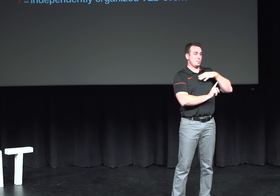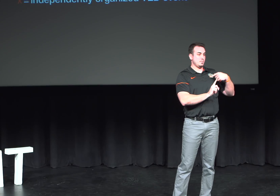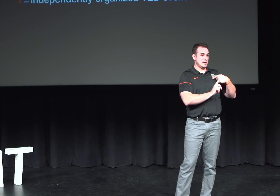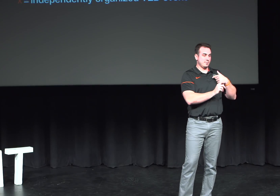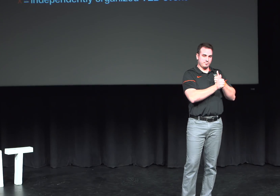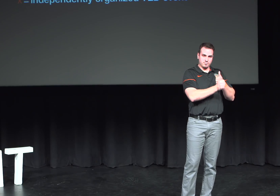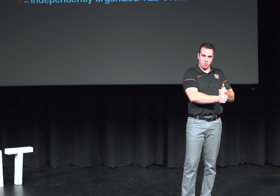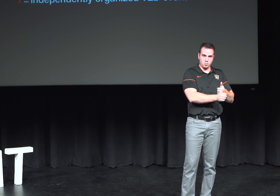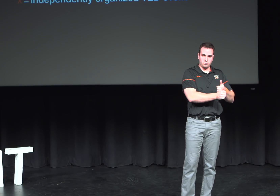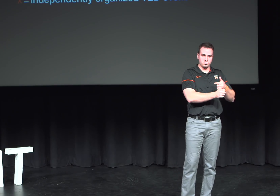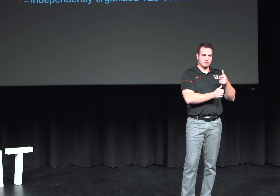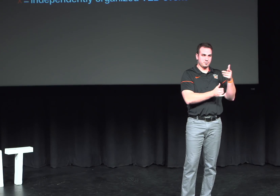and they've led me to this journey.